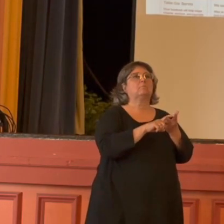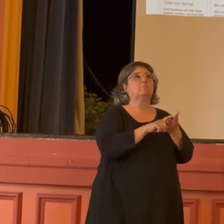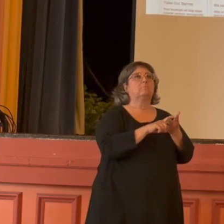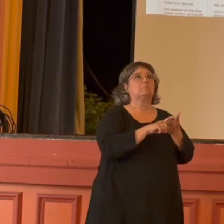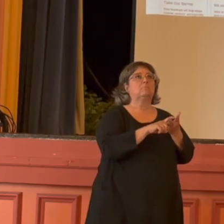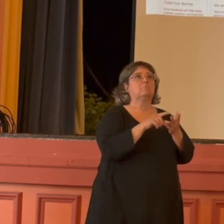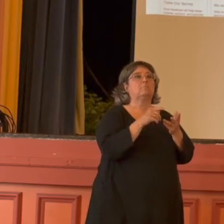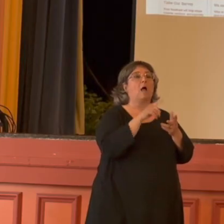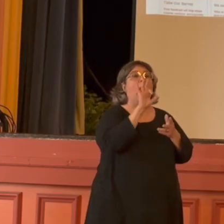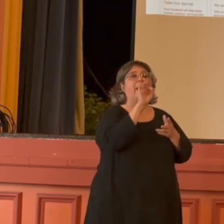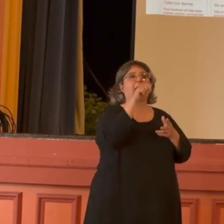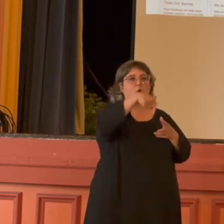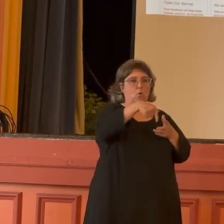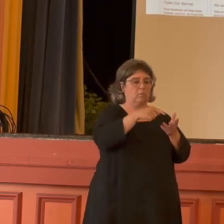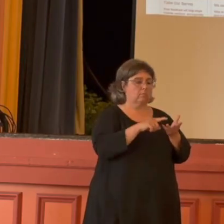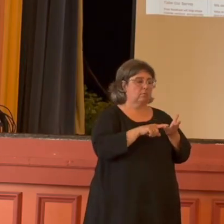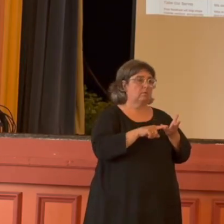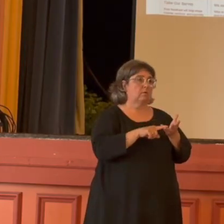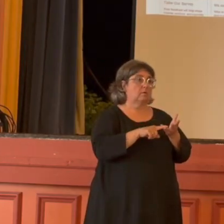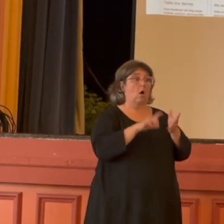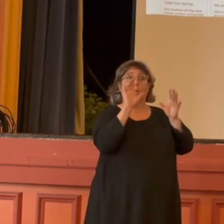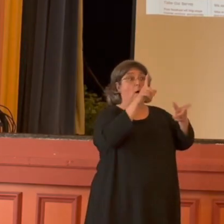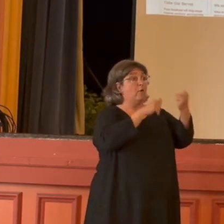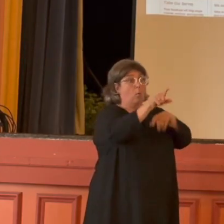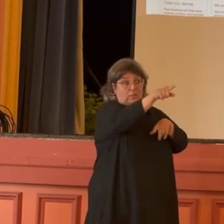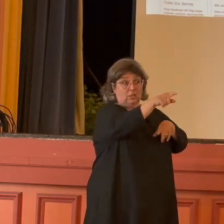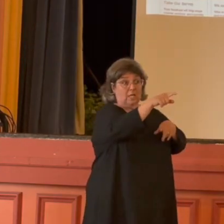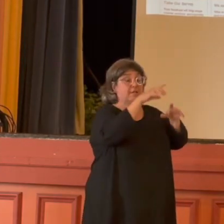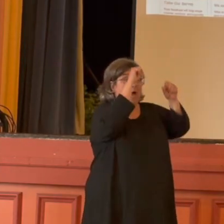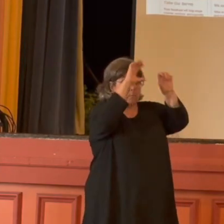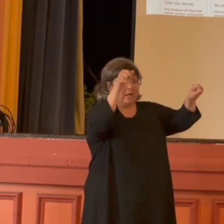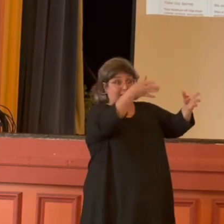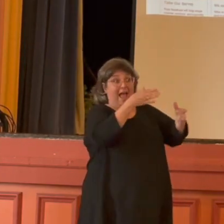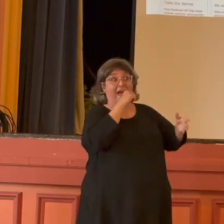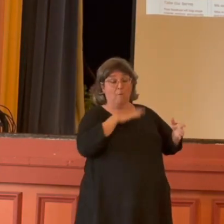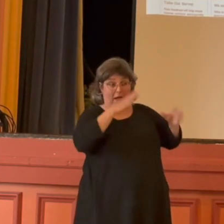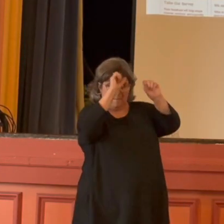a frequently asked questions section. So the wonderful questions that Madam President asked,